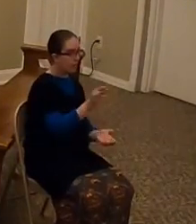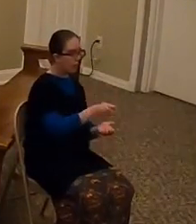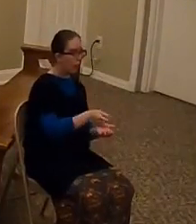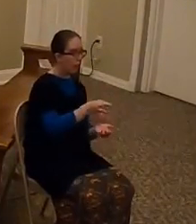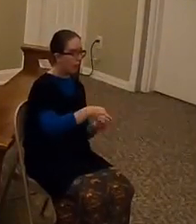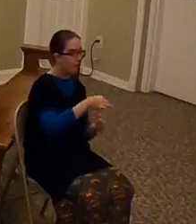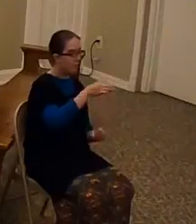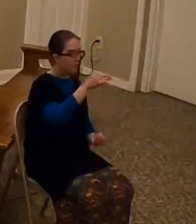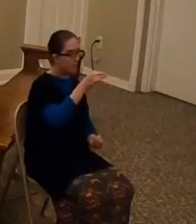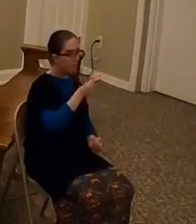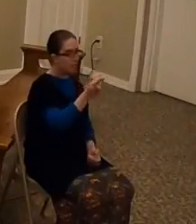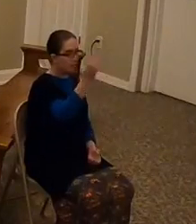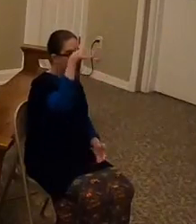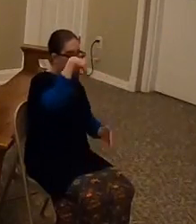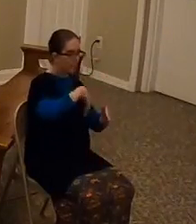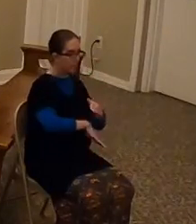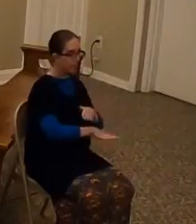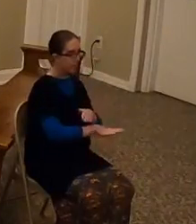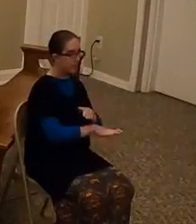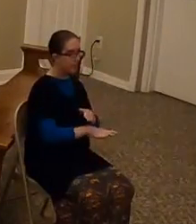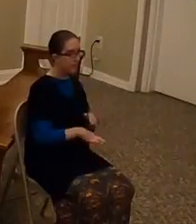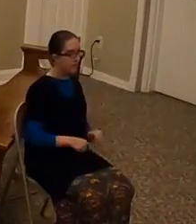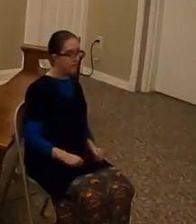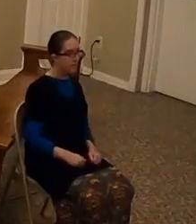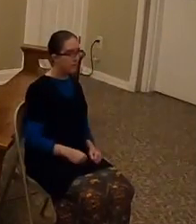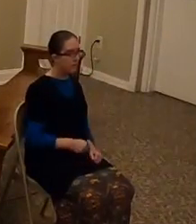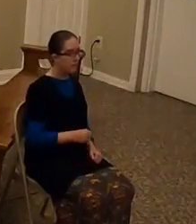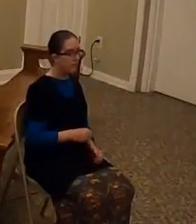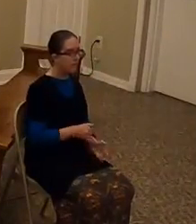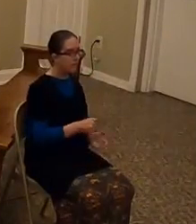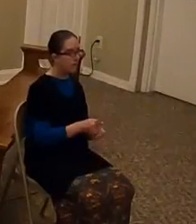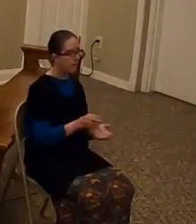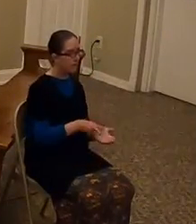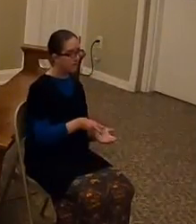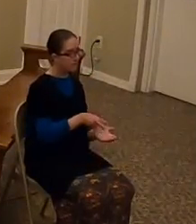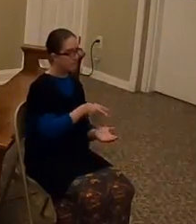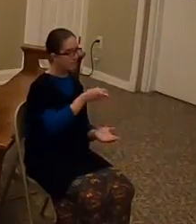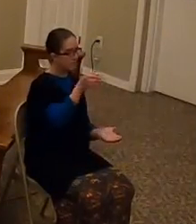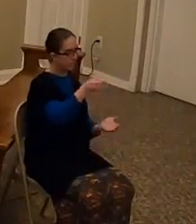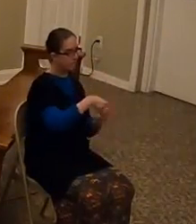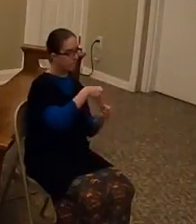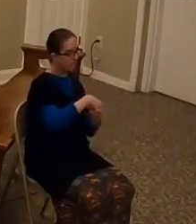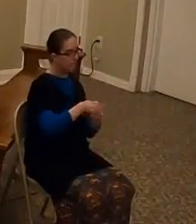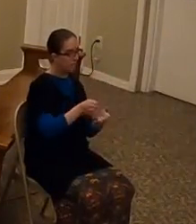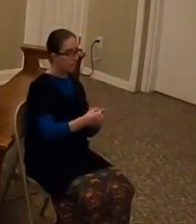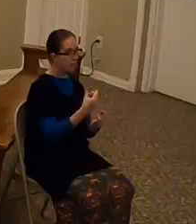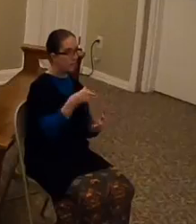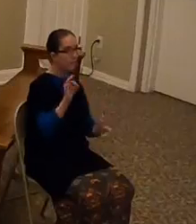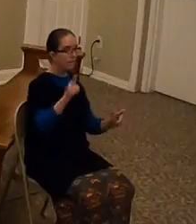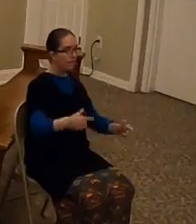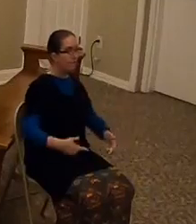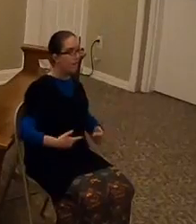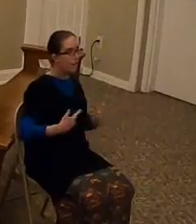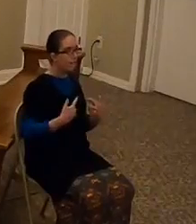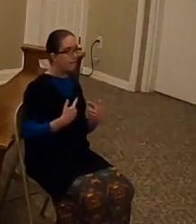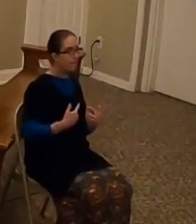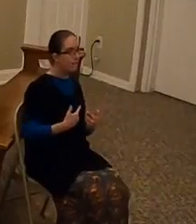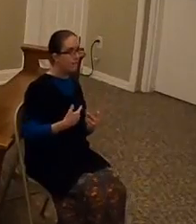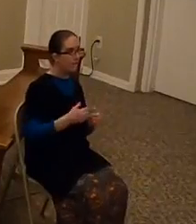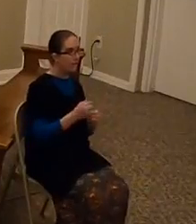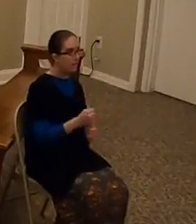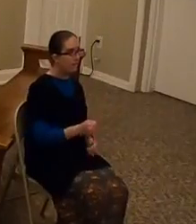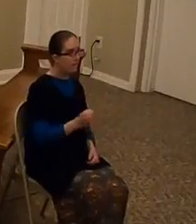Holy Ghost comes in, and it resurrects you into newness of life.